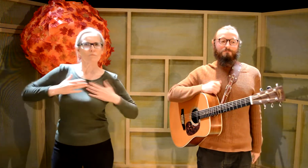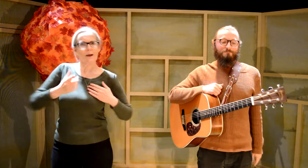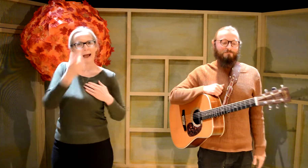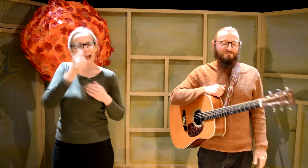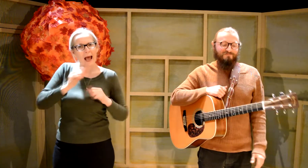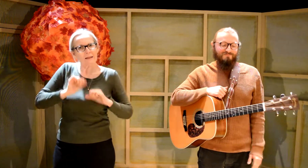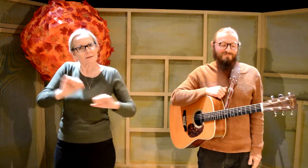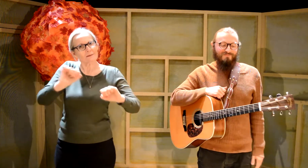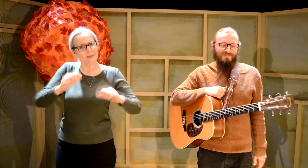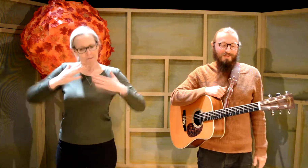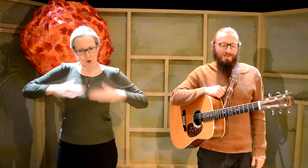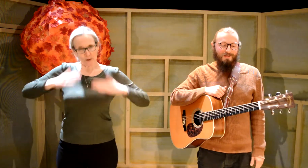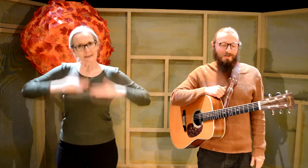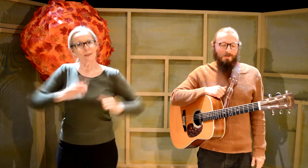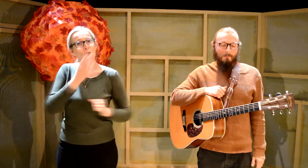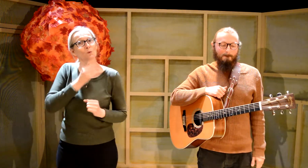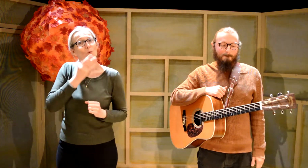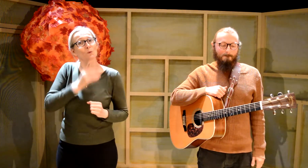percussion.